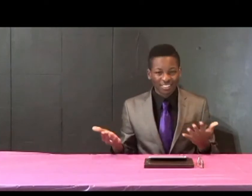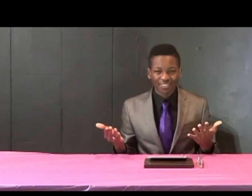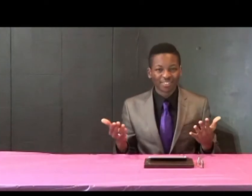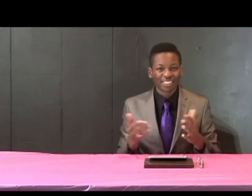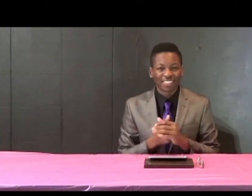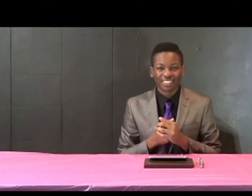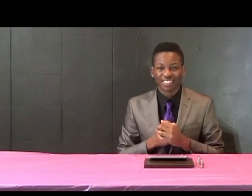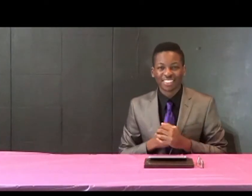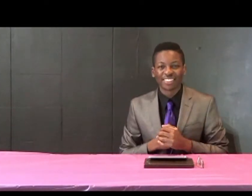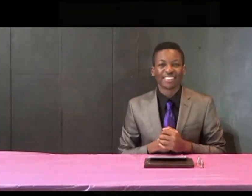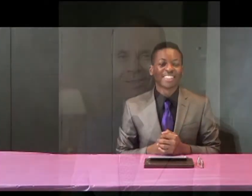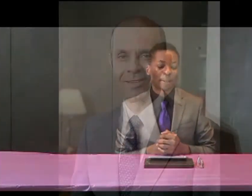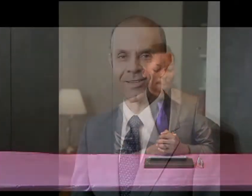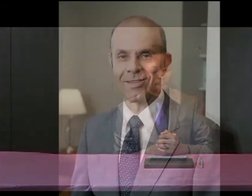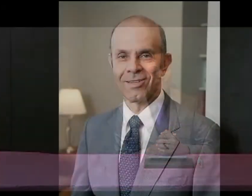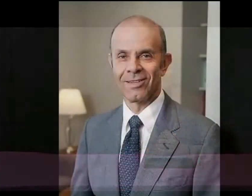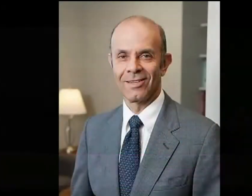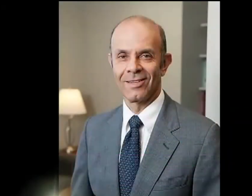They've done a lot of different things.